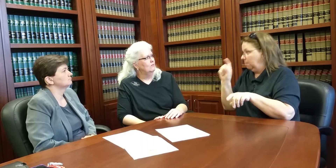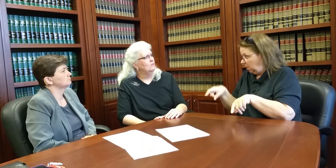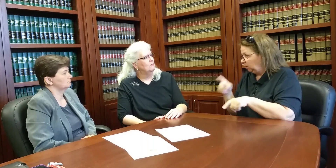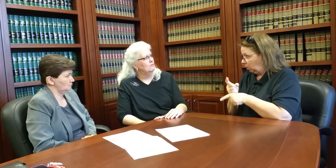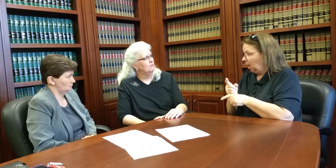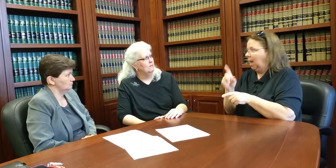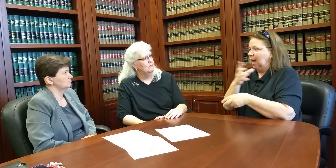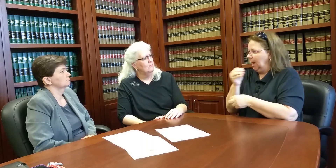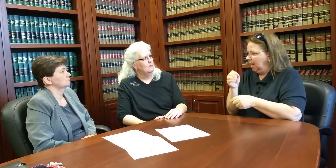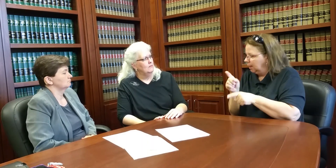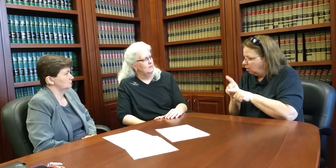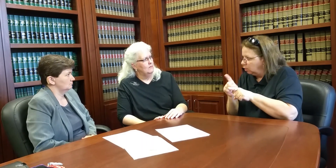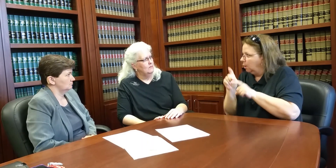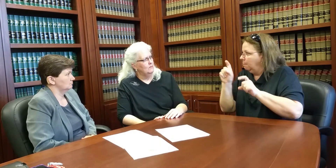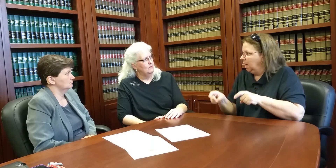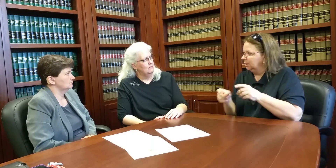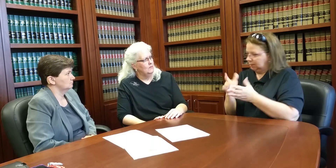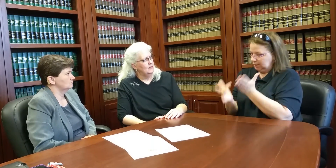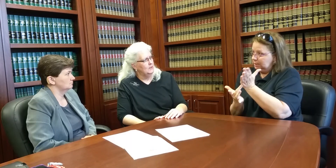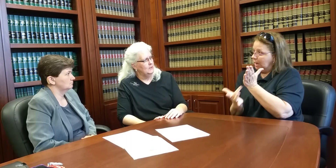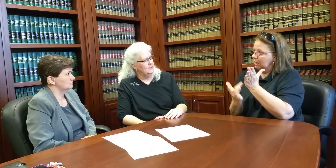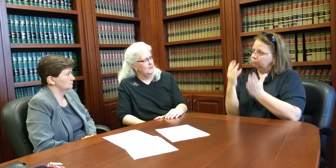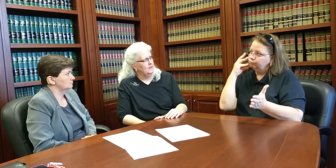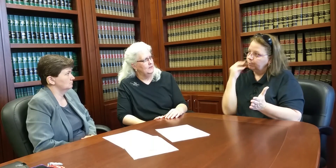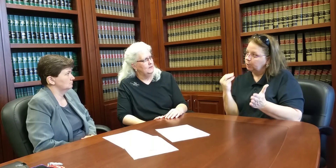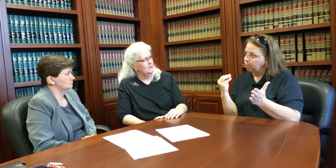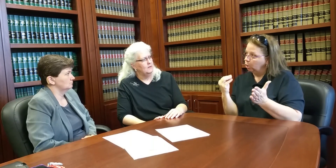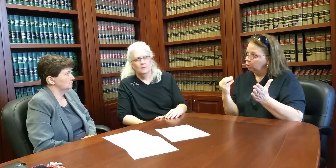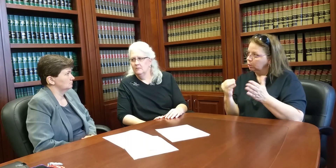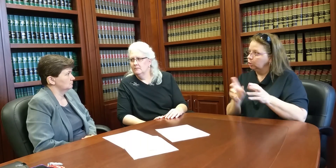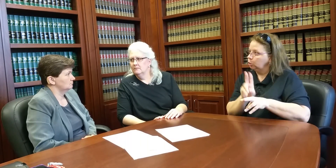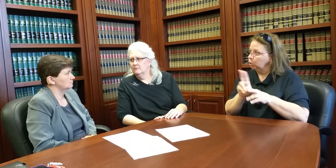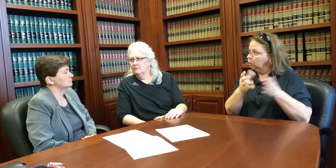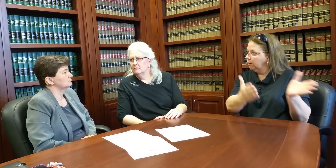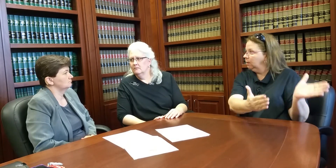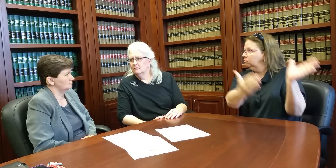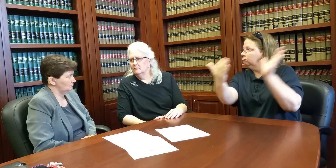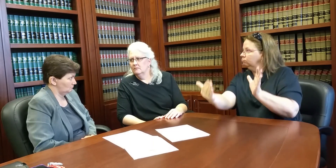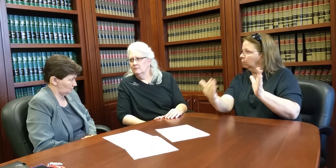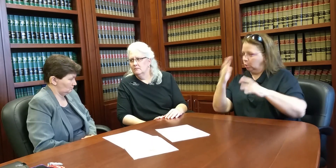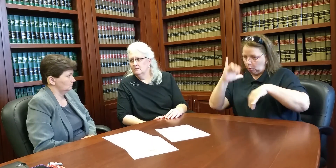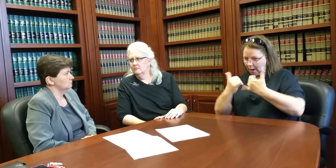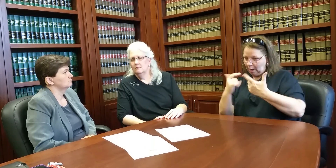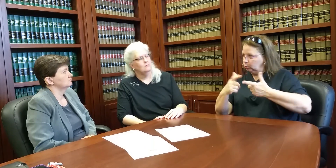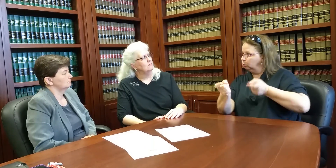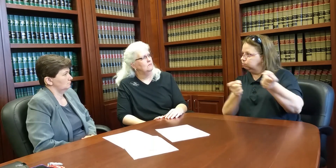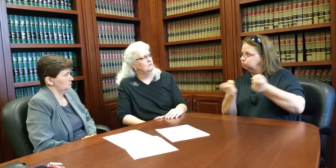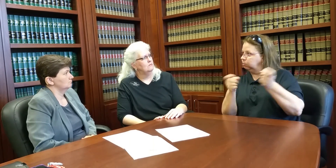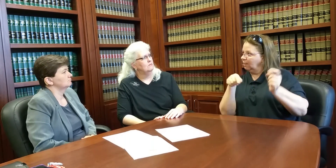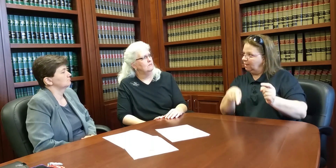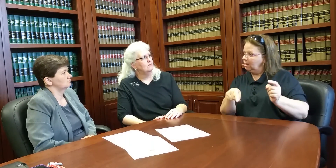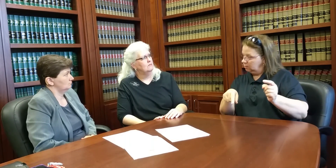Must, and also must tell exposed to know how to